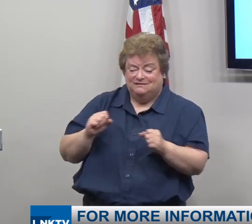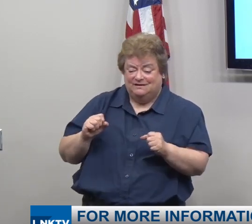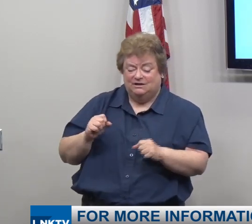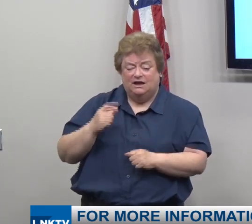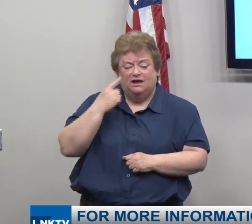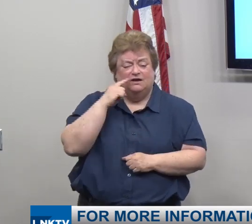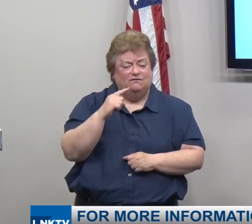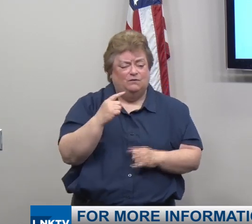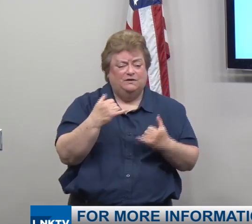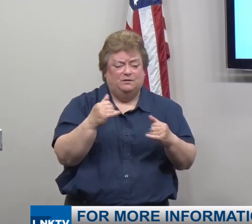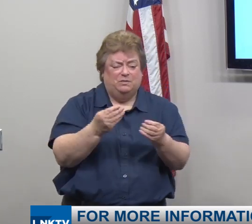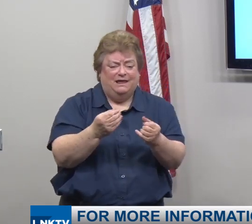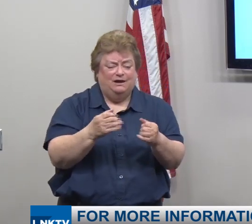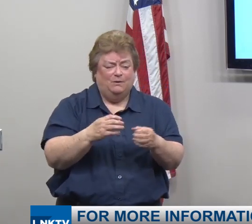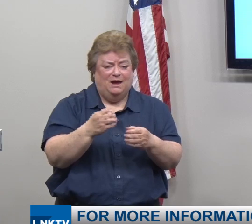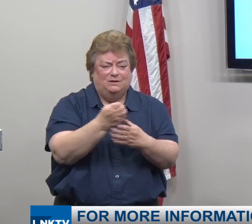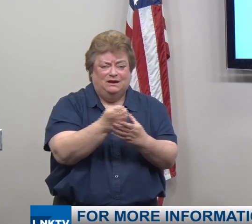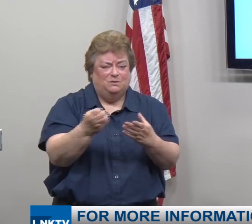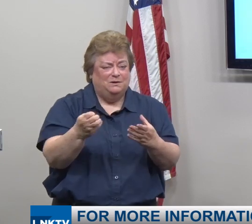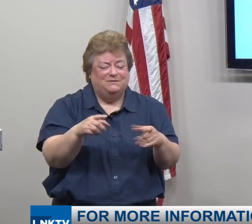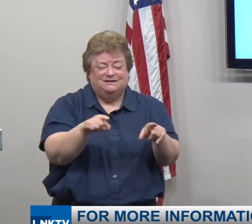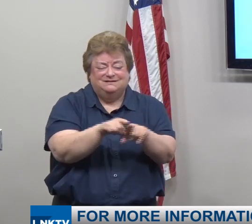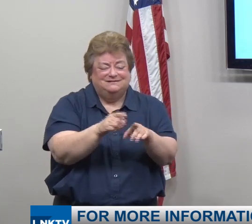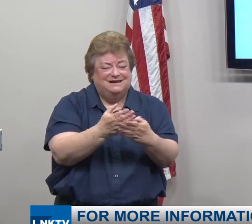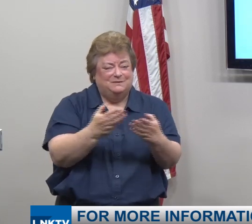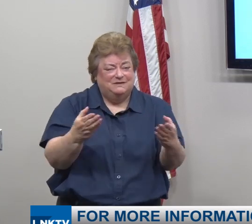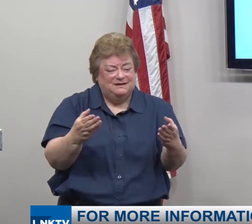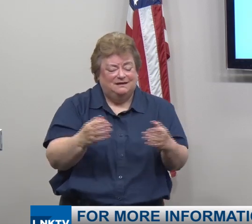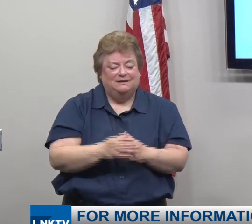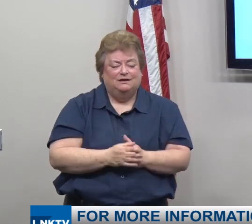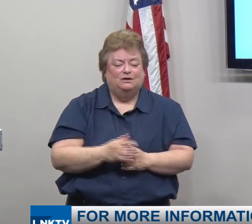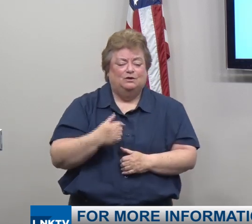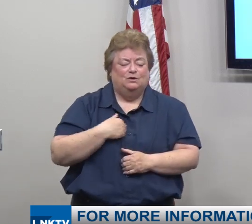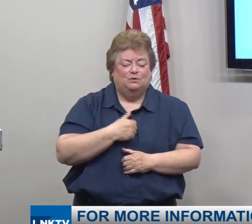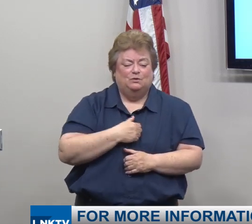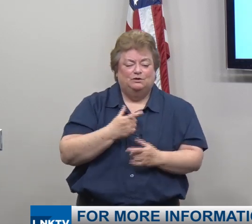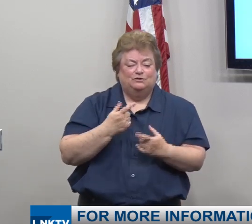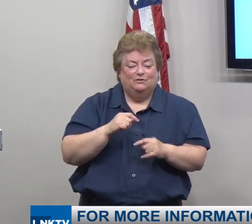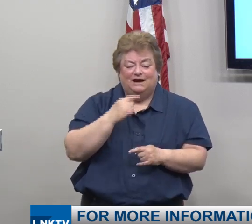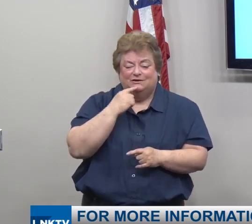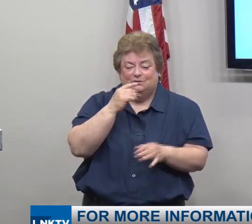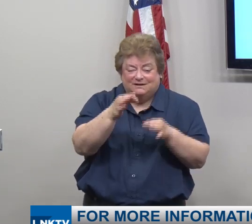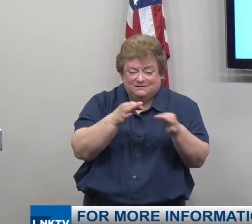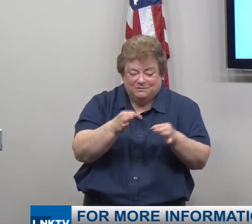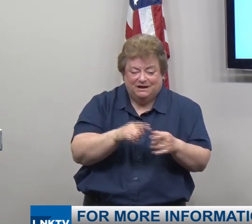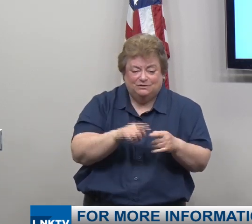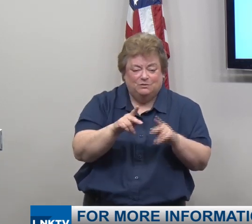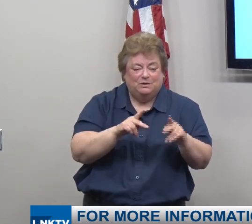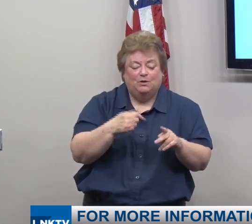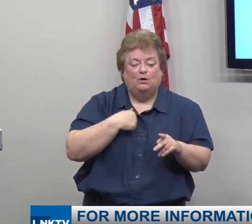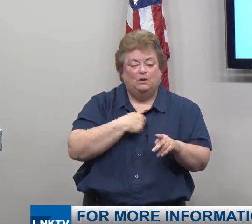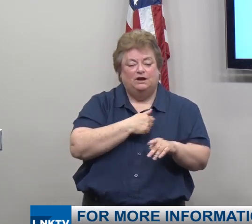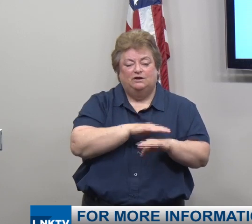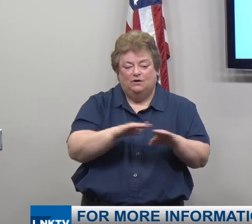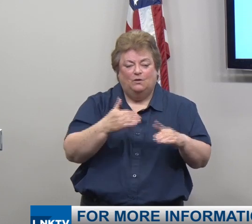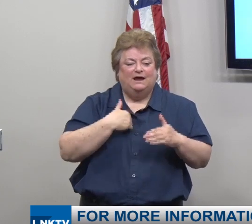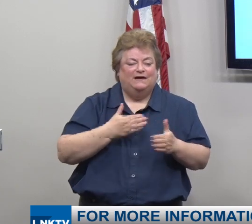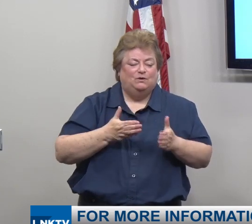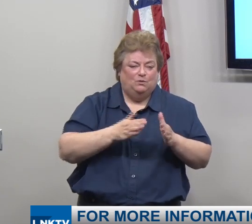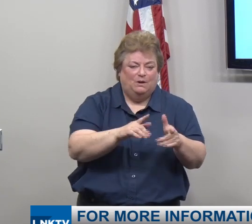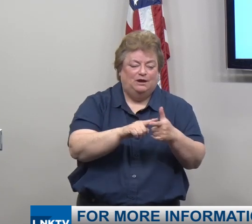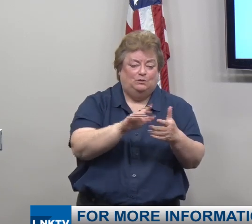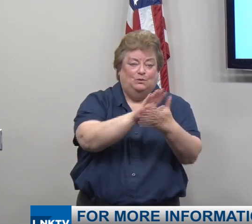playground equipment, it's the same thing. We're trying to tell people, because we don't have a method to sanitize that, that it's